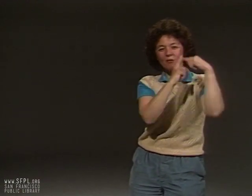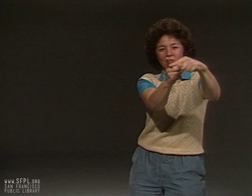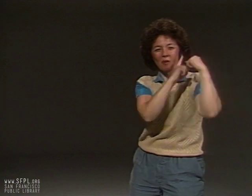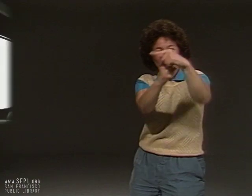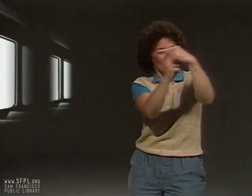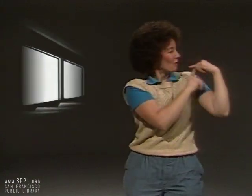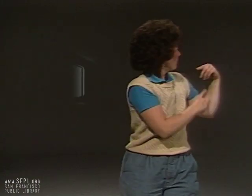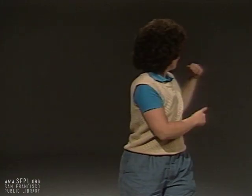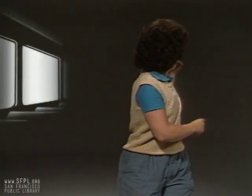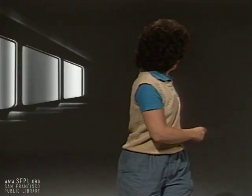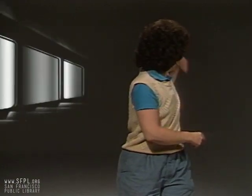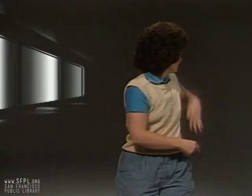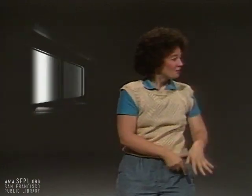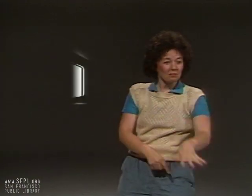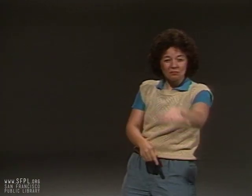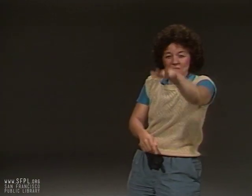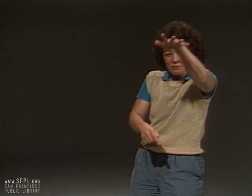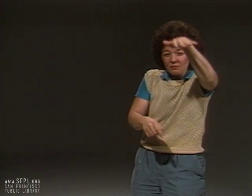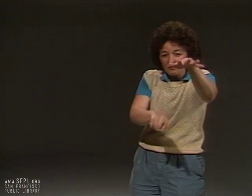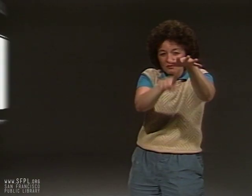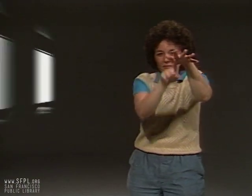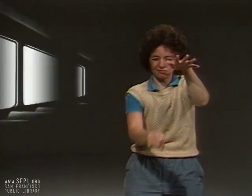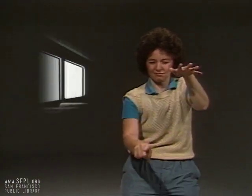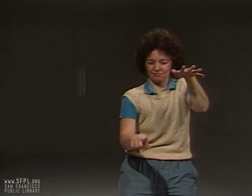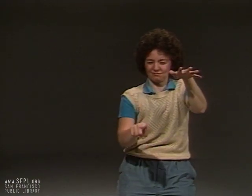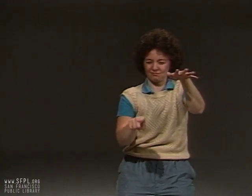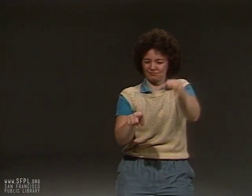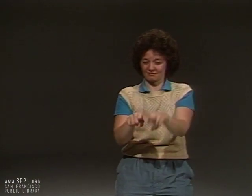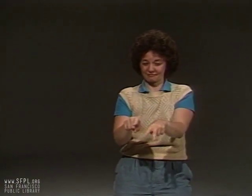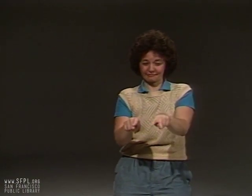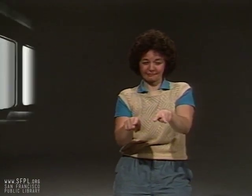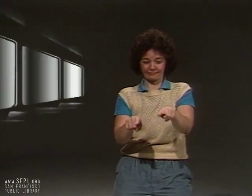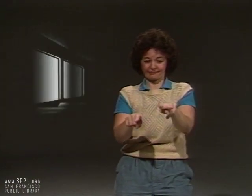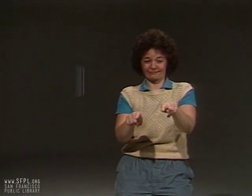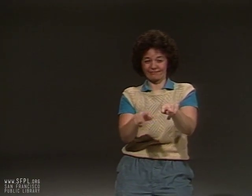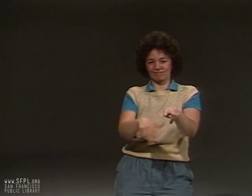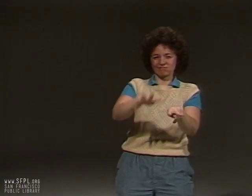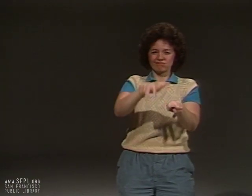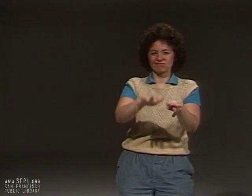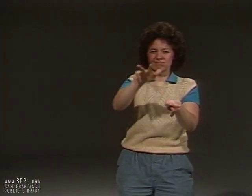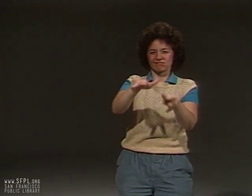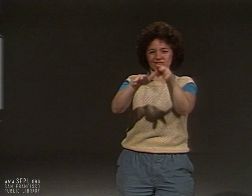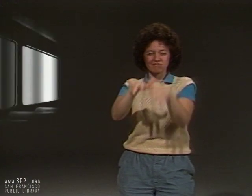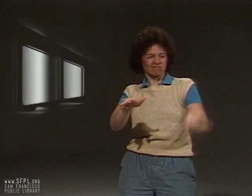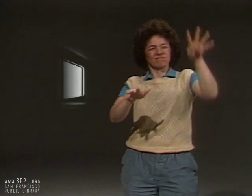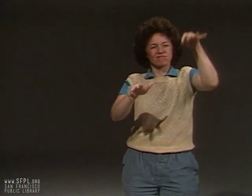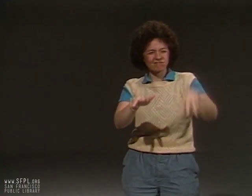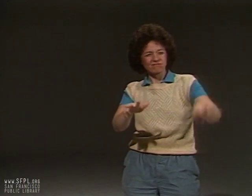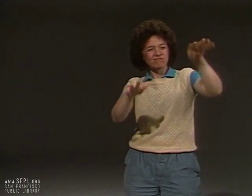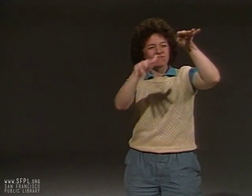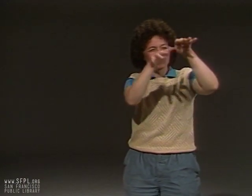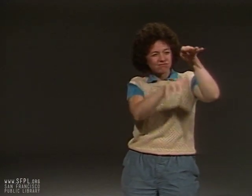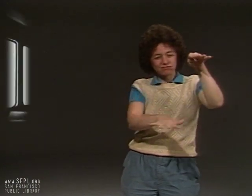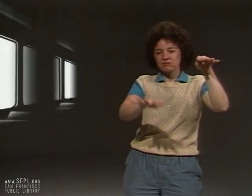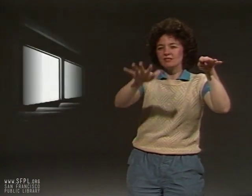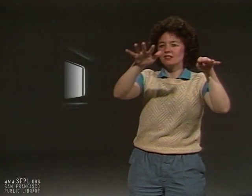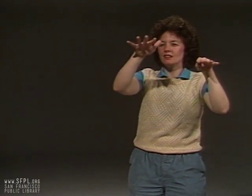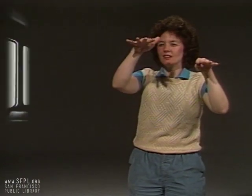the rhythm of the poles. Five disappearing into one again, and then a crowd overlapping